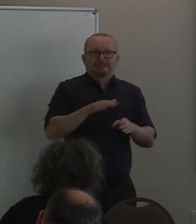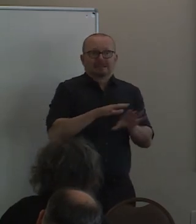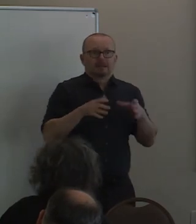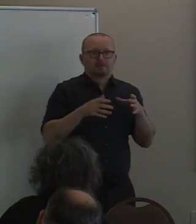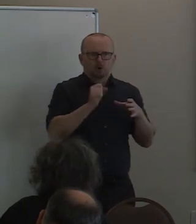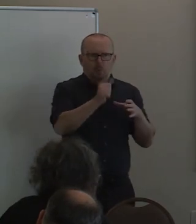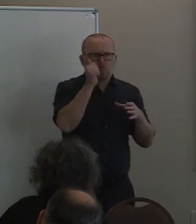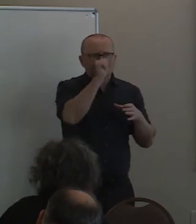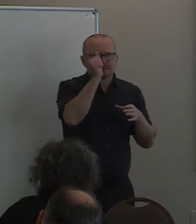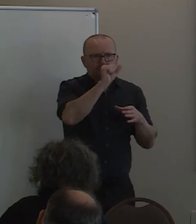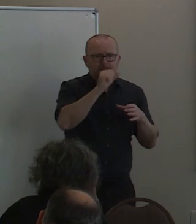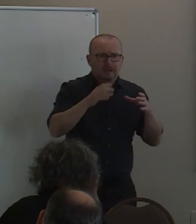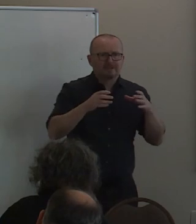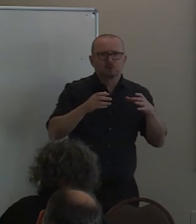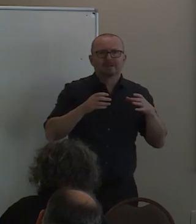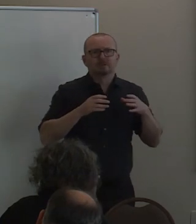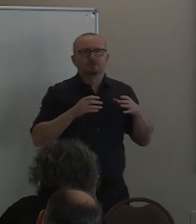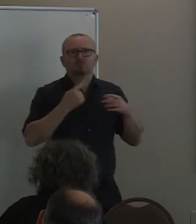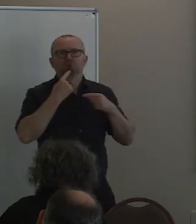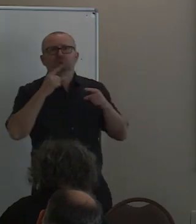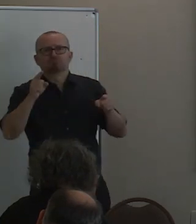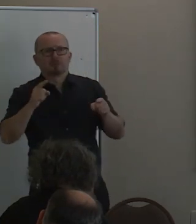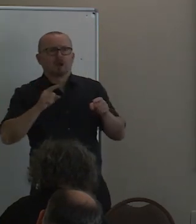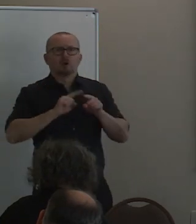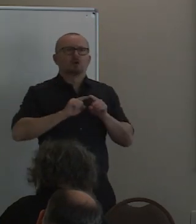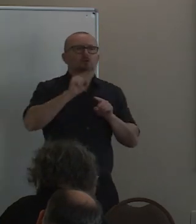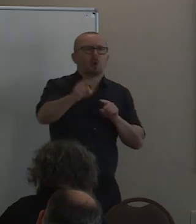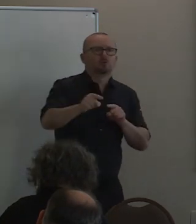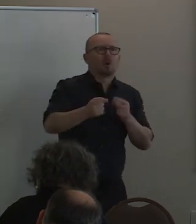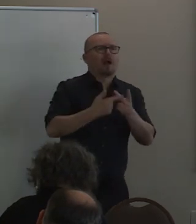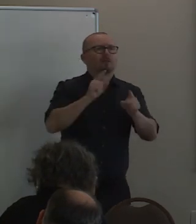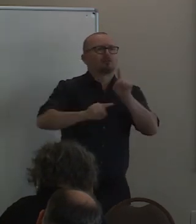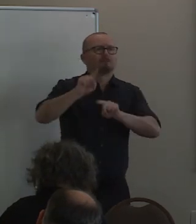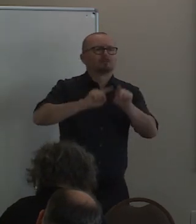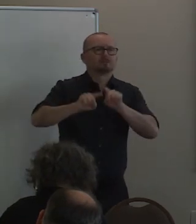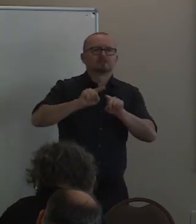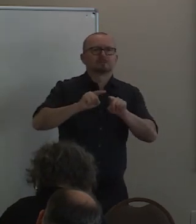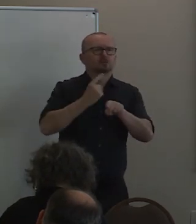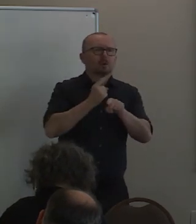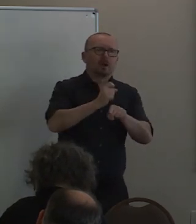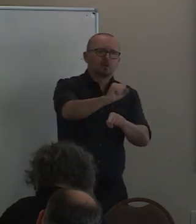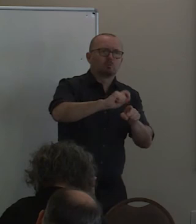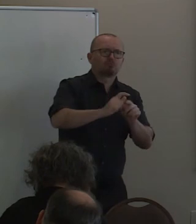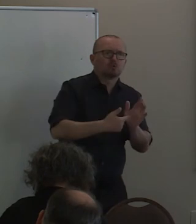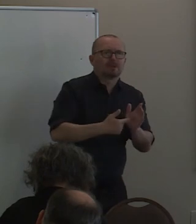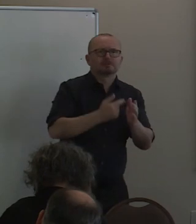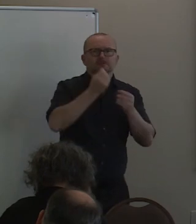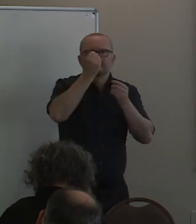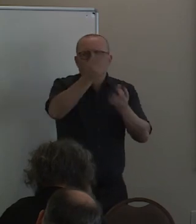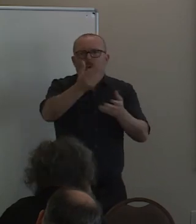but you know, maybe like go to a conference or go to a meetup and tell people about your projects, because they're really fascinating and I think